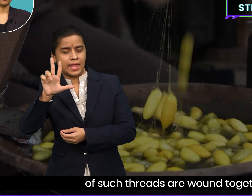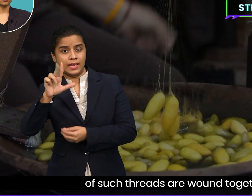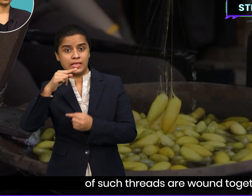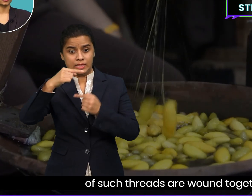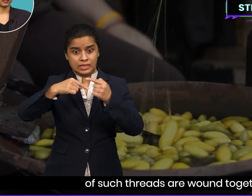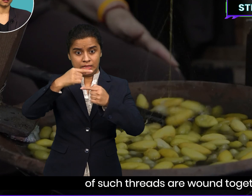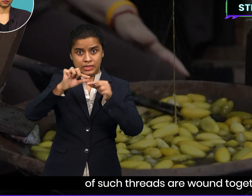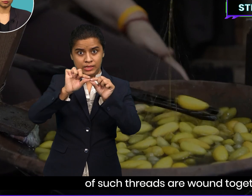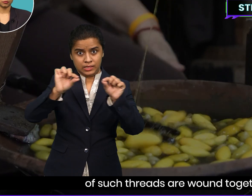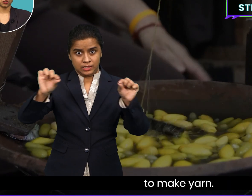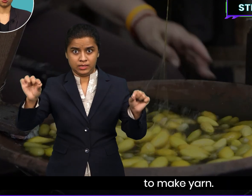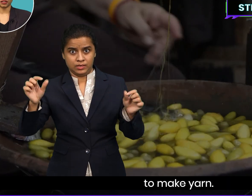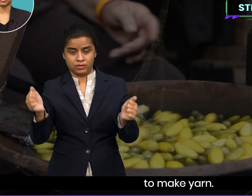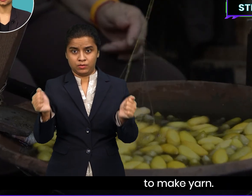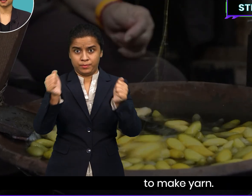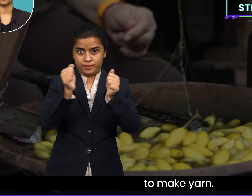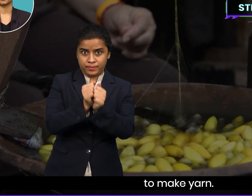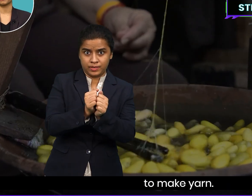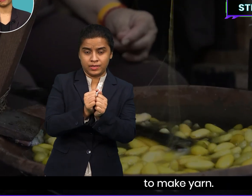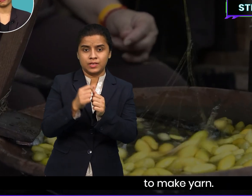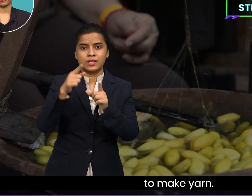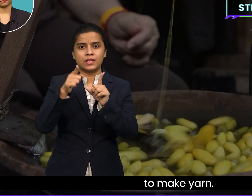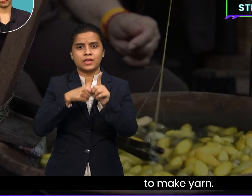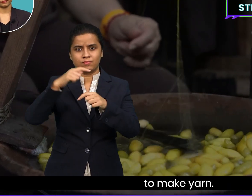are wound together to make yarn.